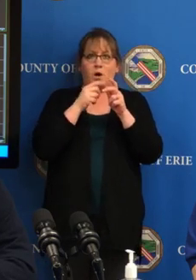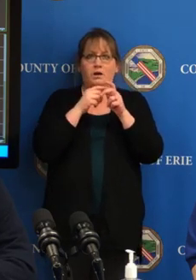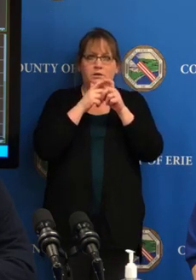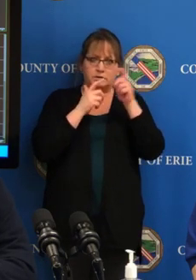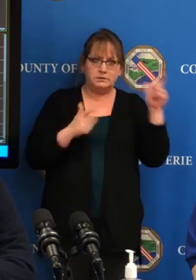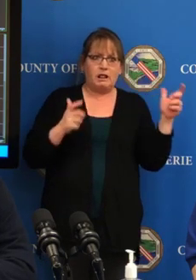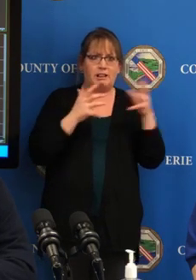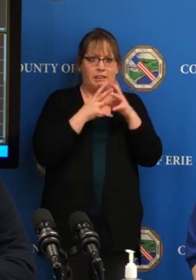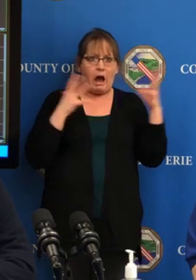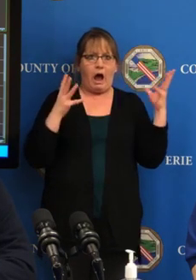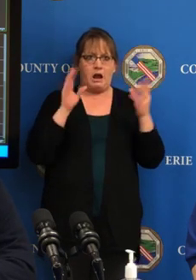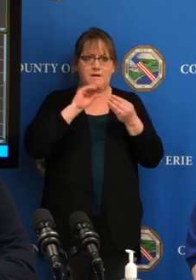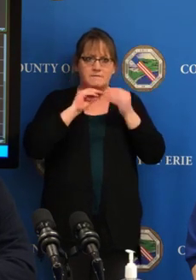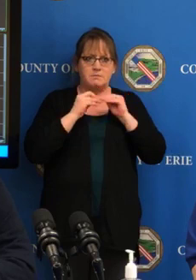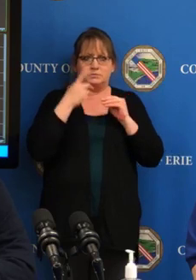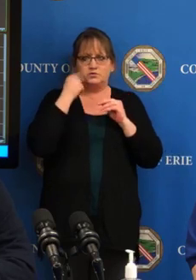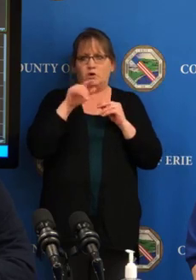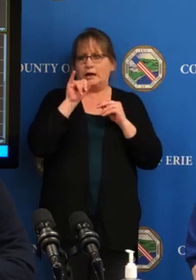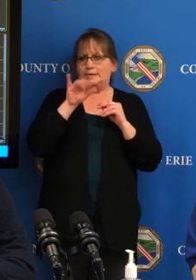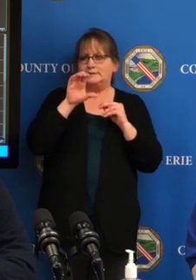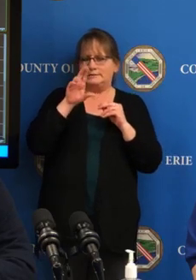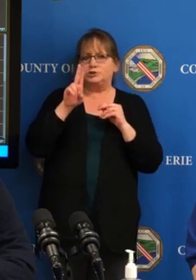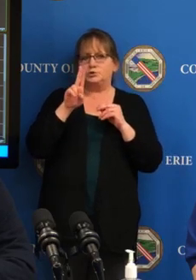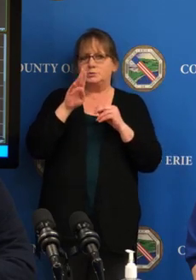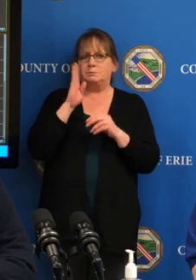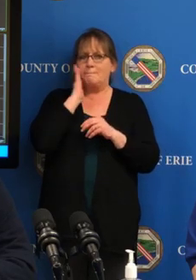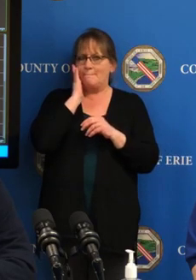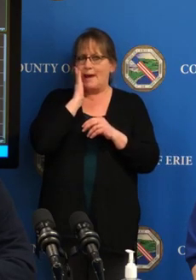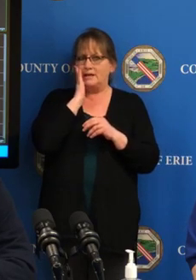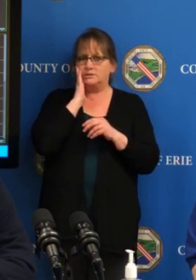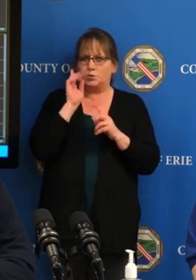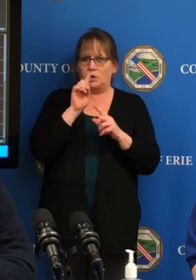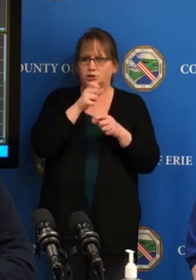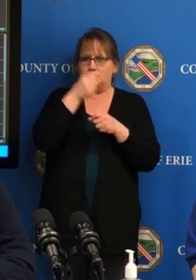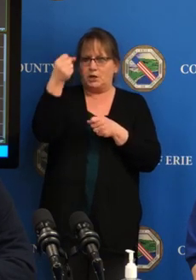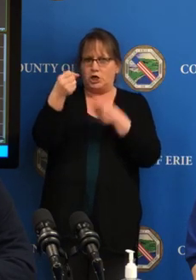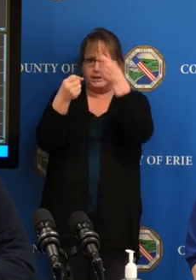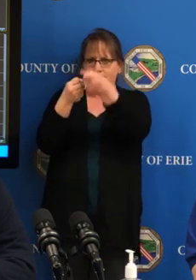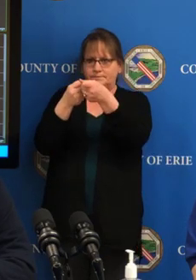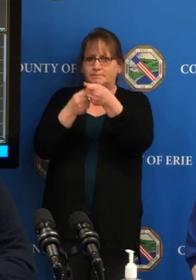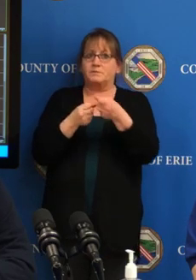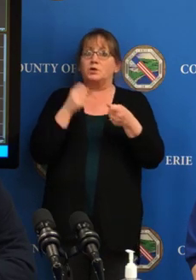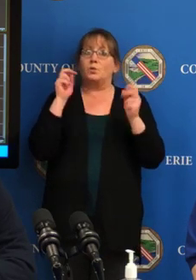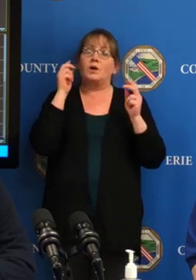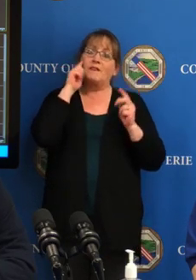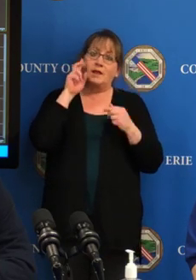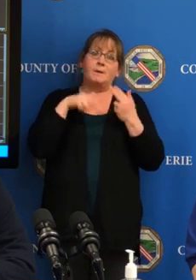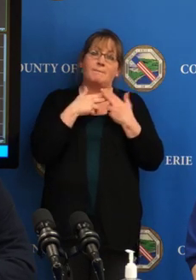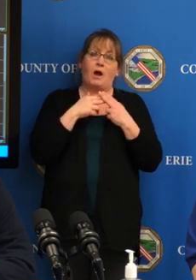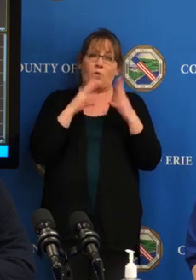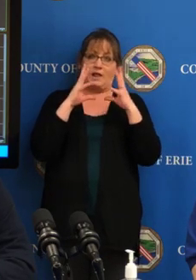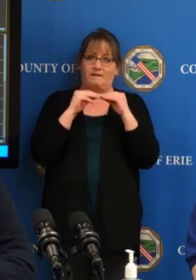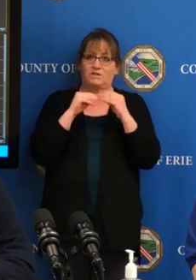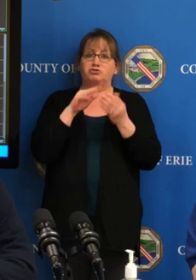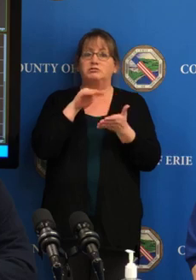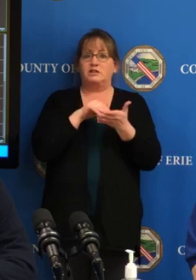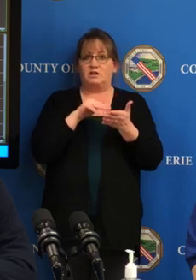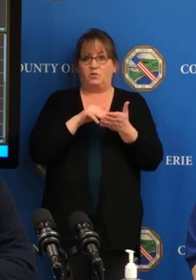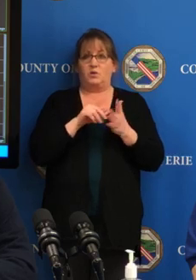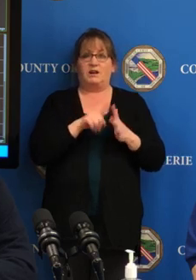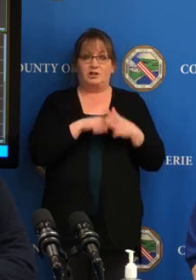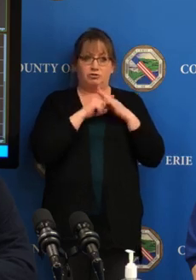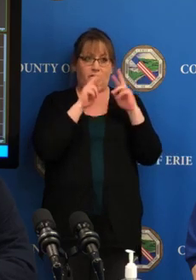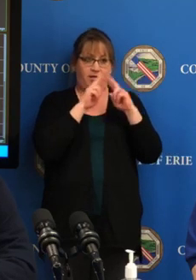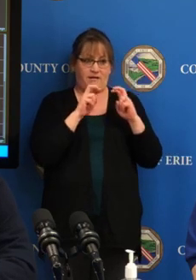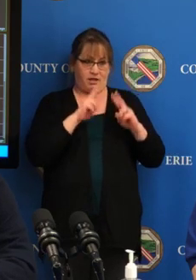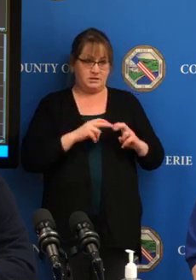casualty ICU bed locations, and what we're thinking about is we may be looking at the convention center. We've actually done some initial analysis with regards